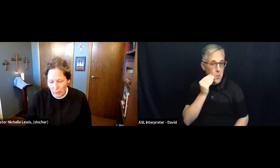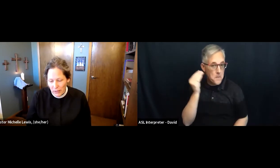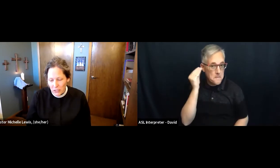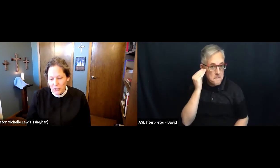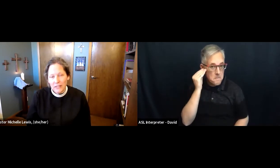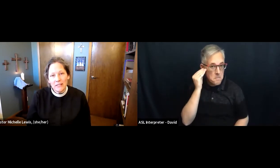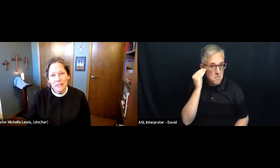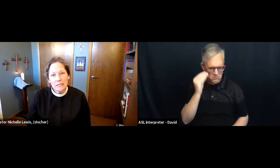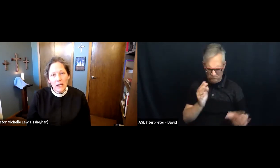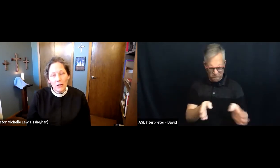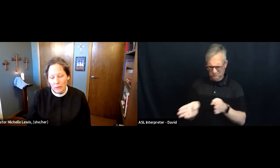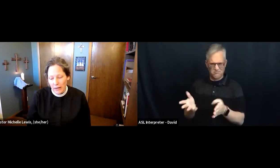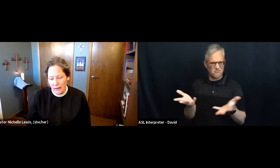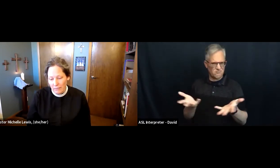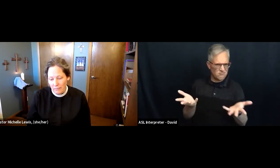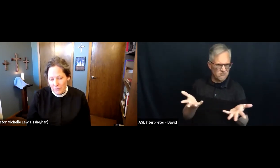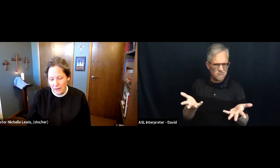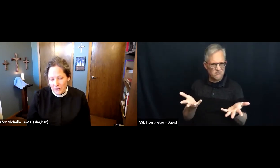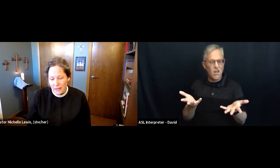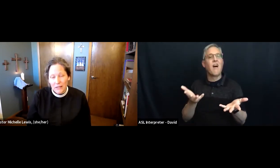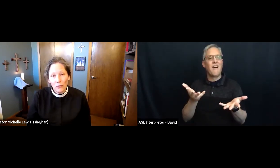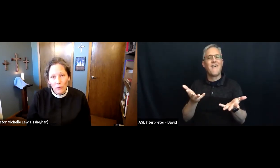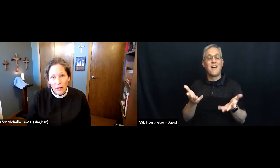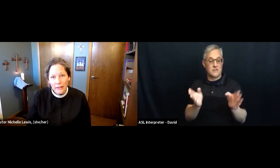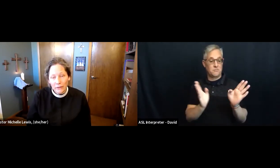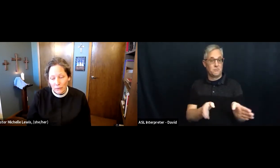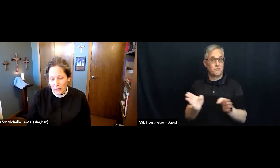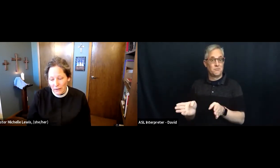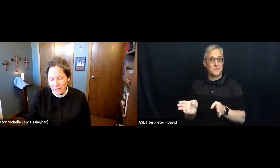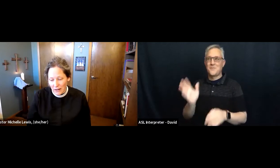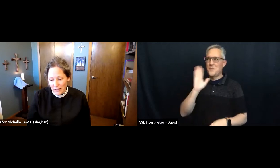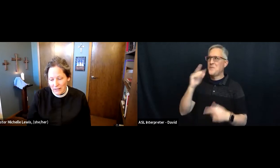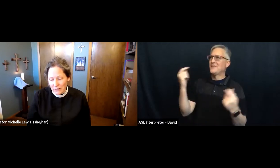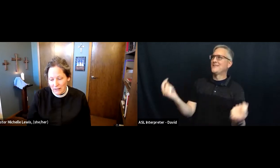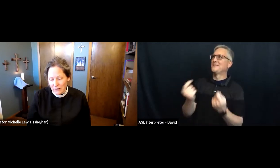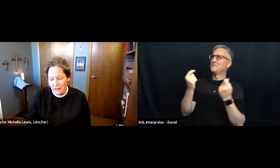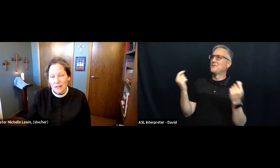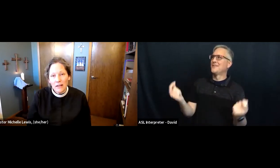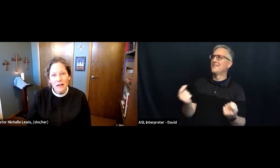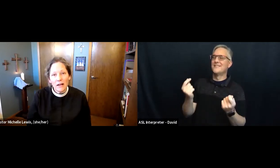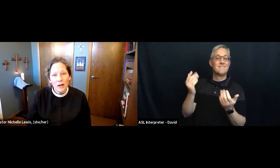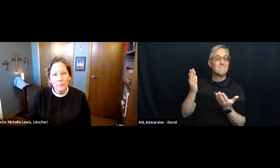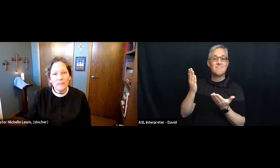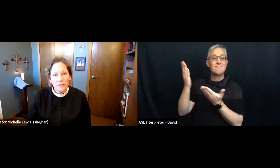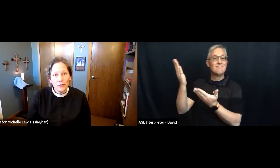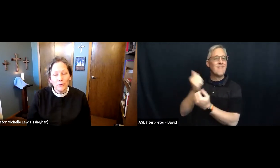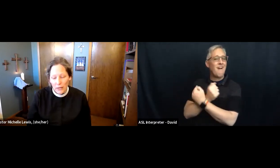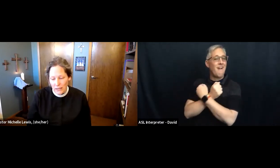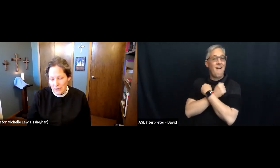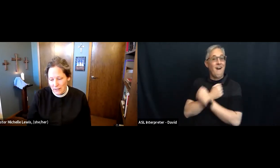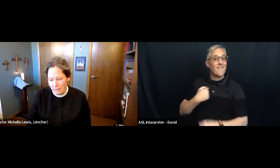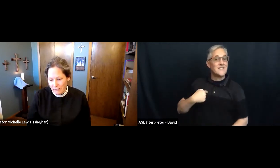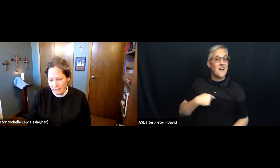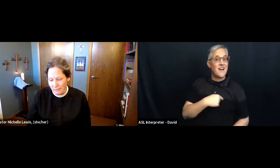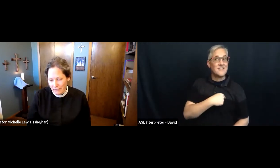this preparation to celebrate that the one who loves us comes to